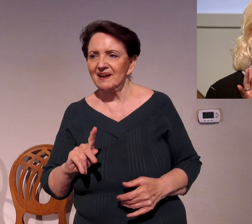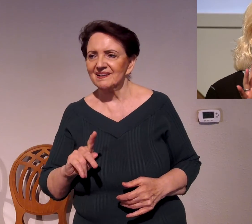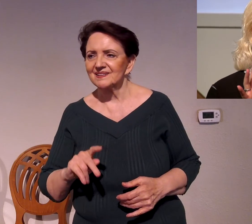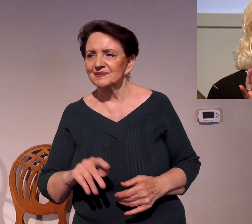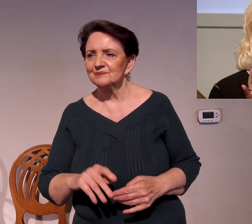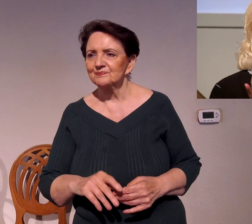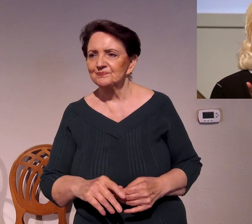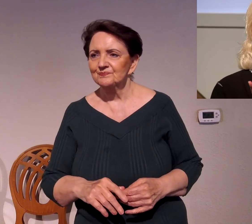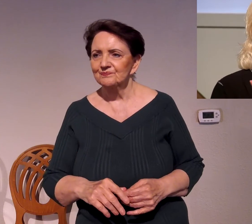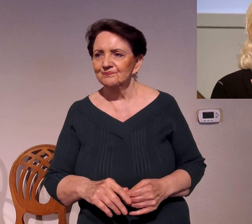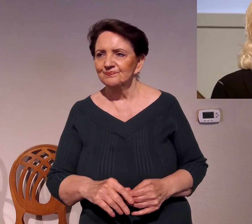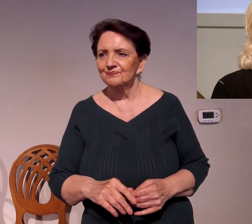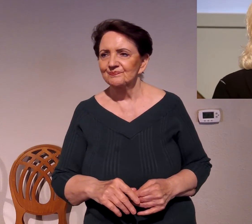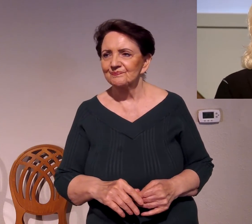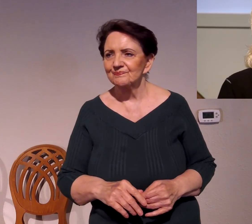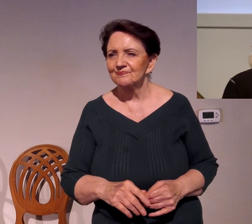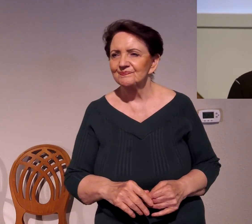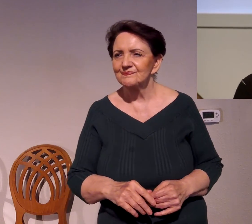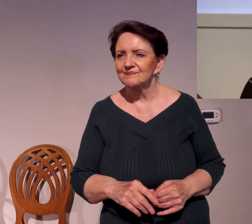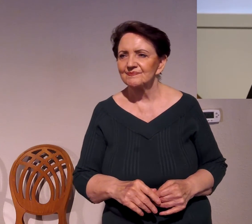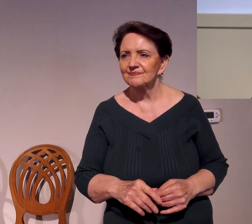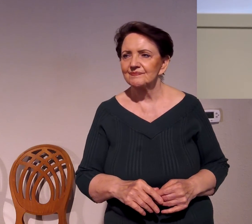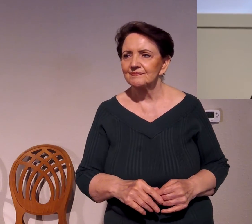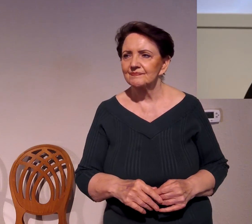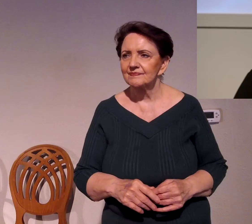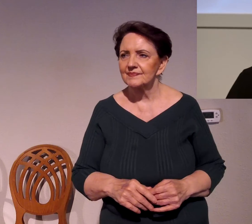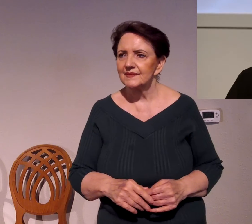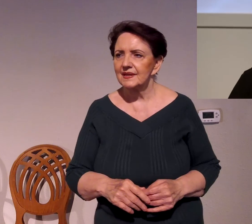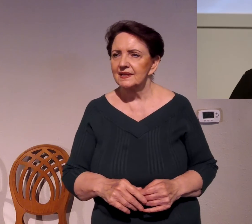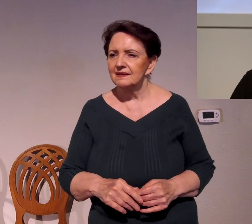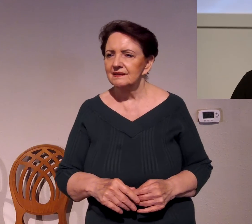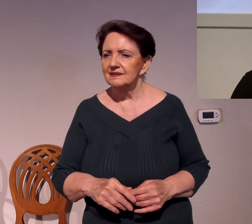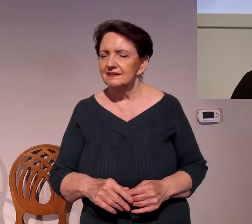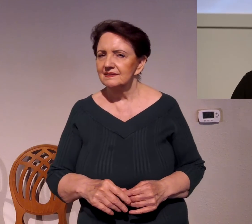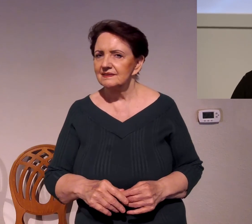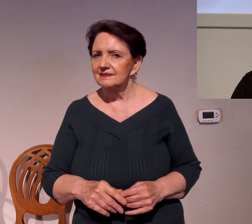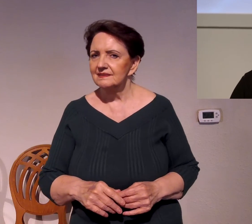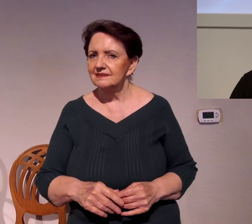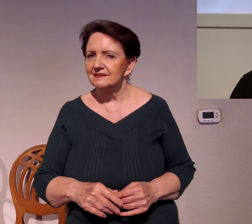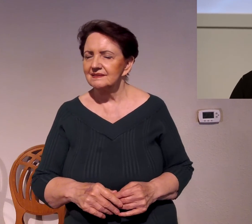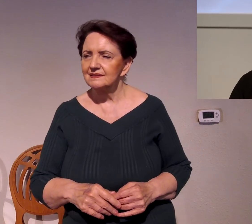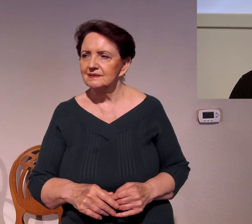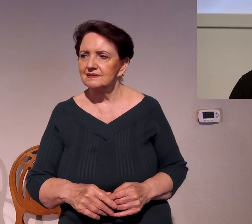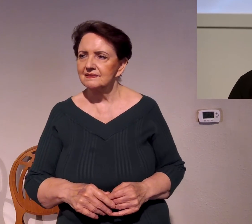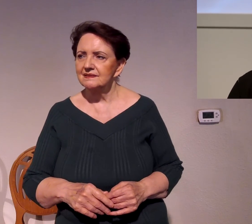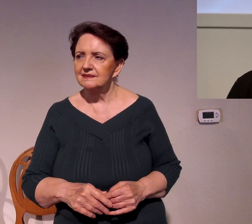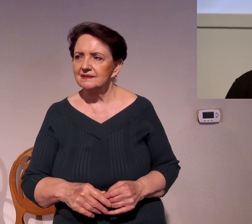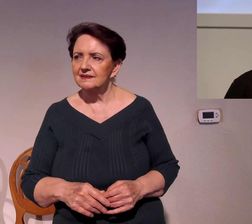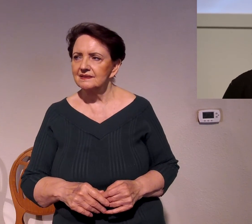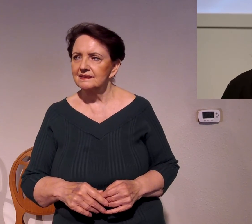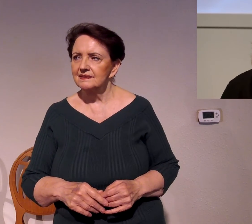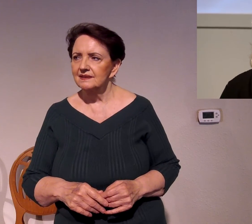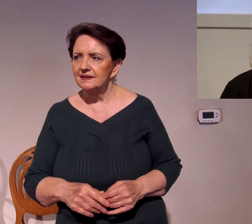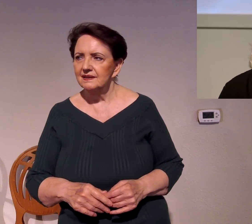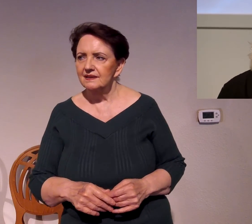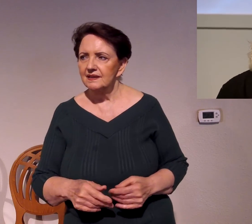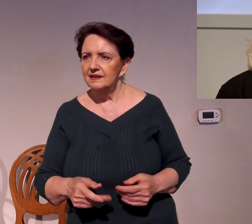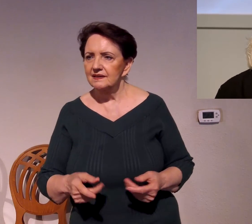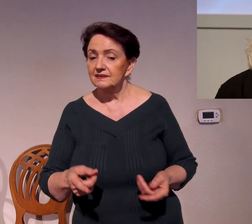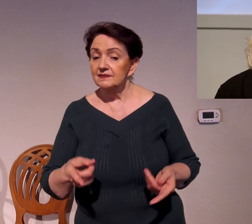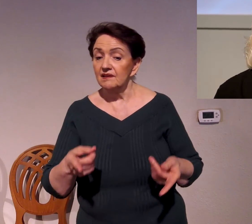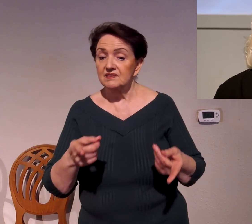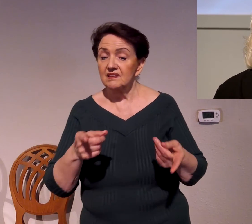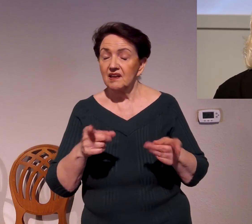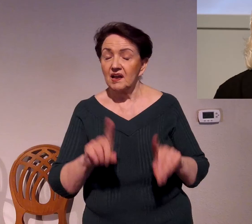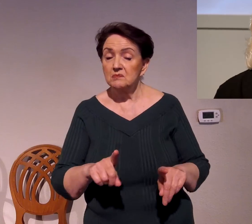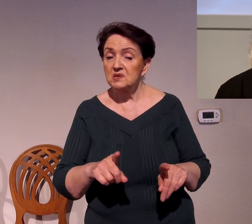start appearing. And it doesn't necessarily come in the year that we